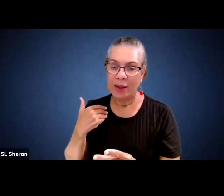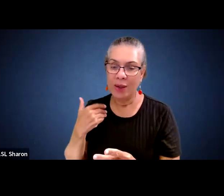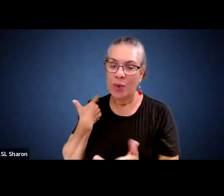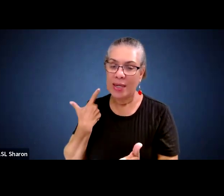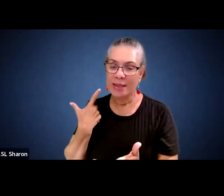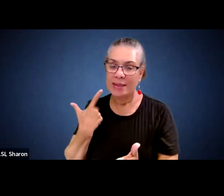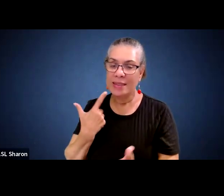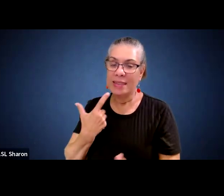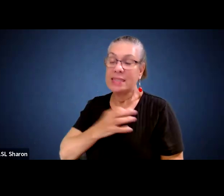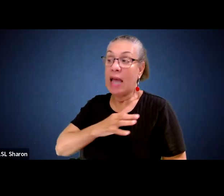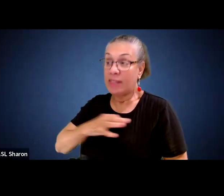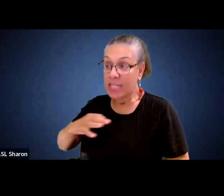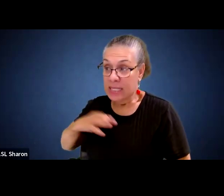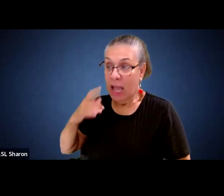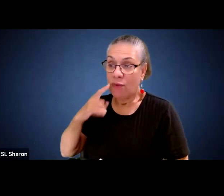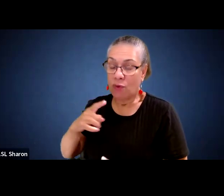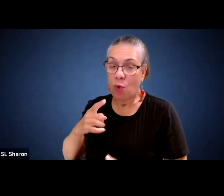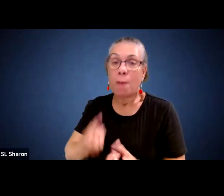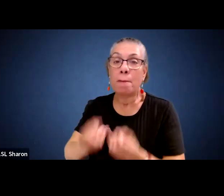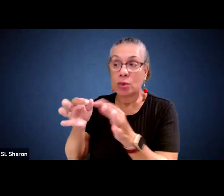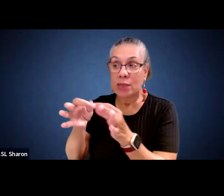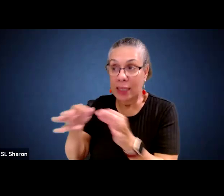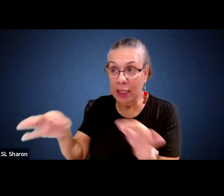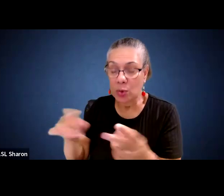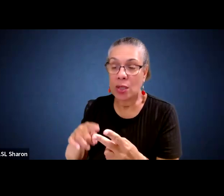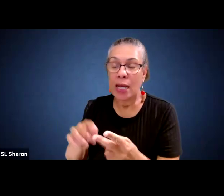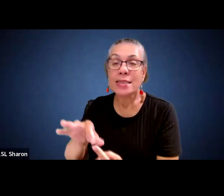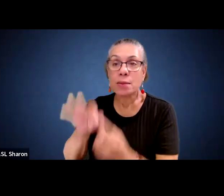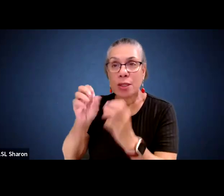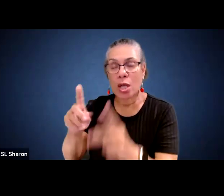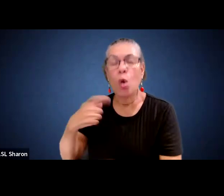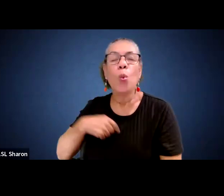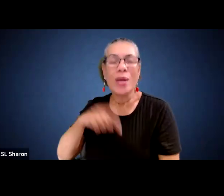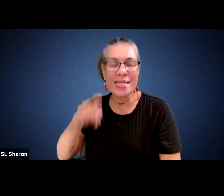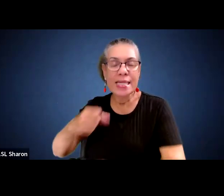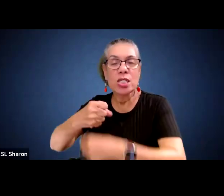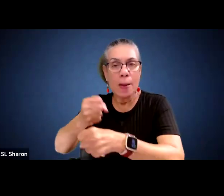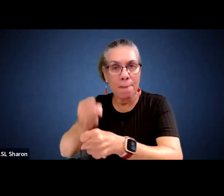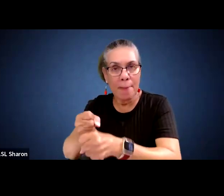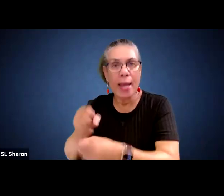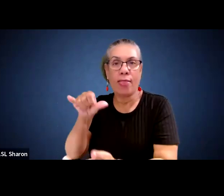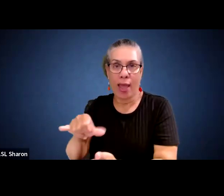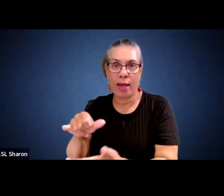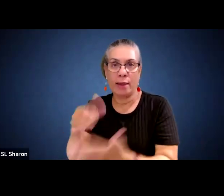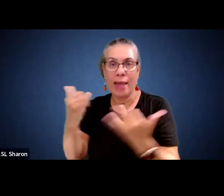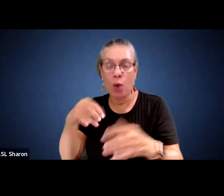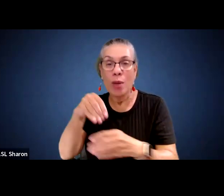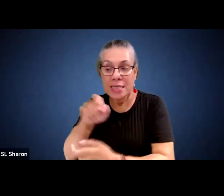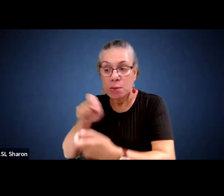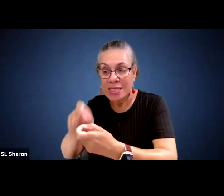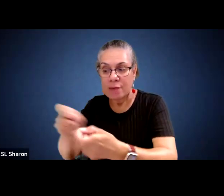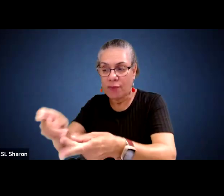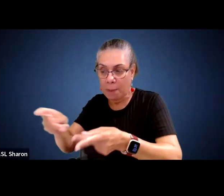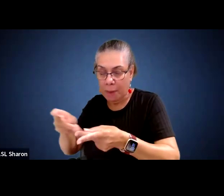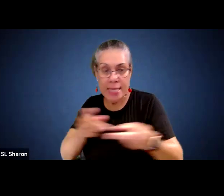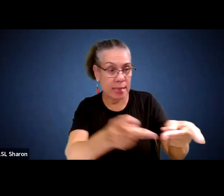most vulnerable students, because those are the seats that we actually have to create in as high quality in locations. And we have to do